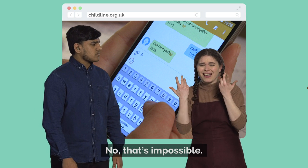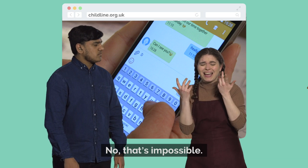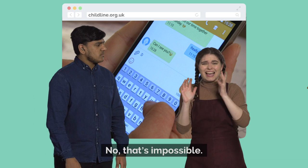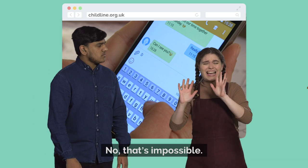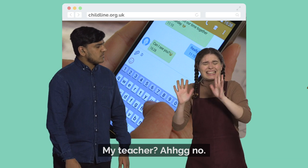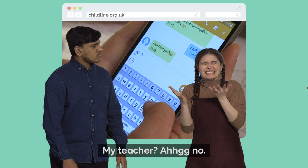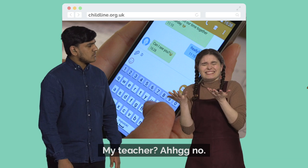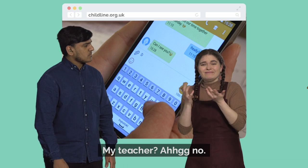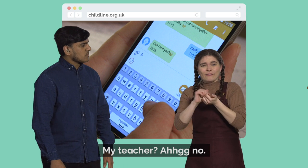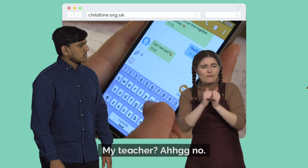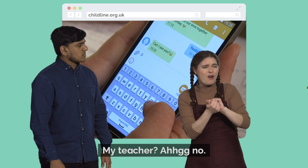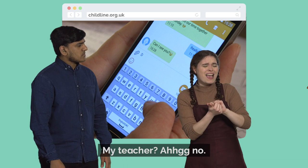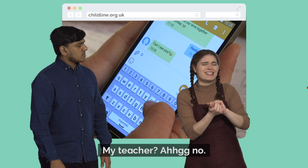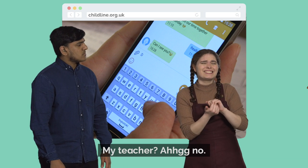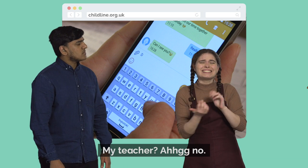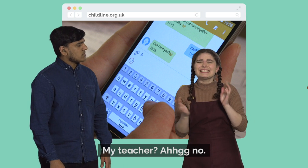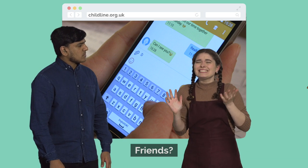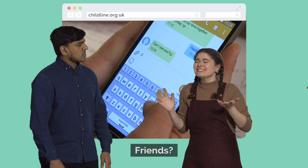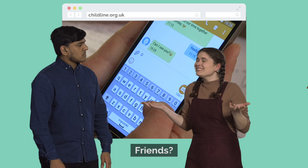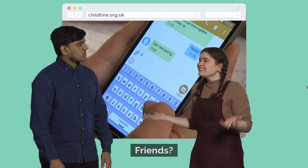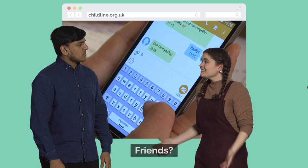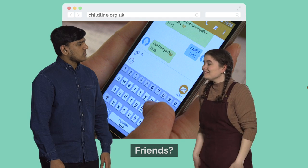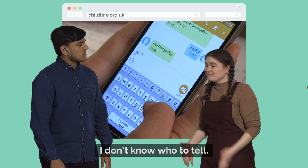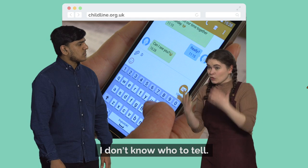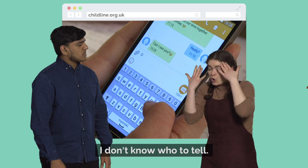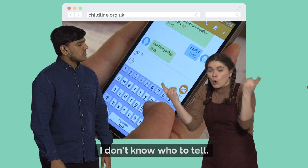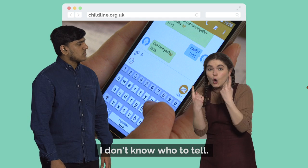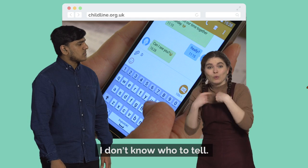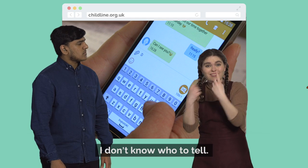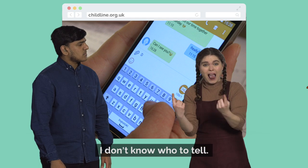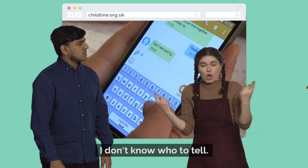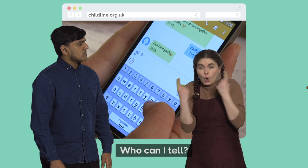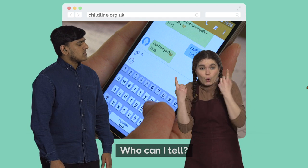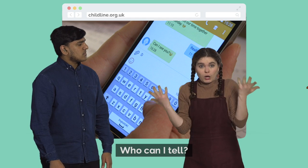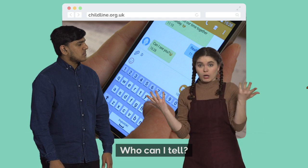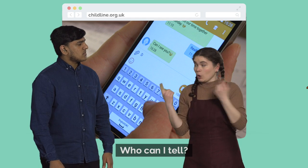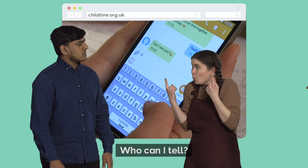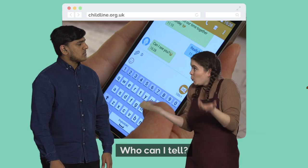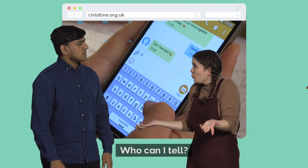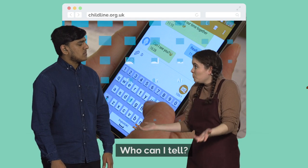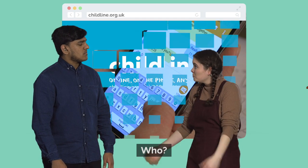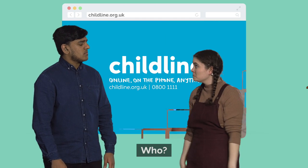impossible. My teacher? Oh, no. Friends? I don't know who to tell. Who can I tell? Who?